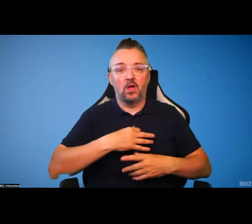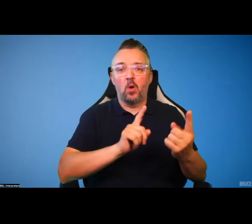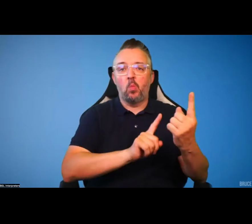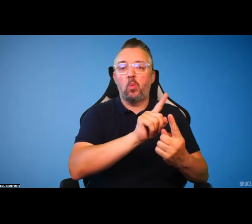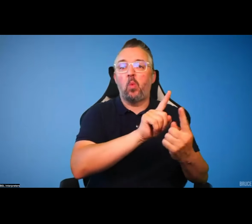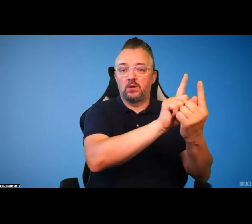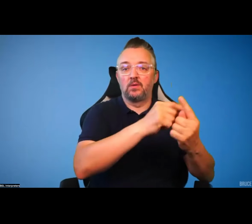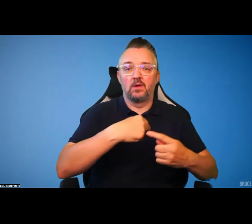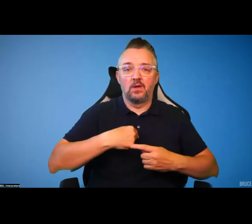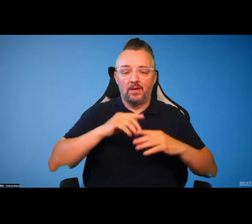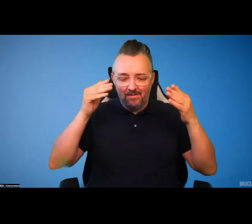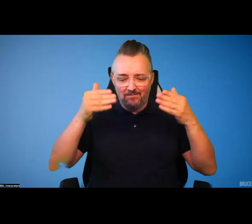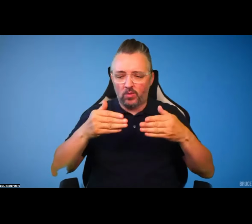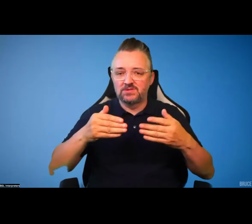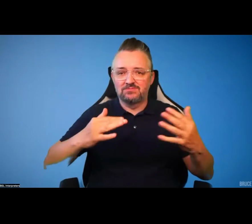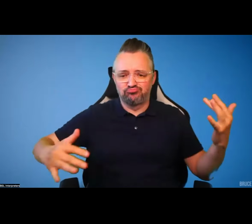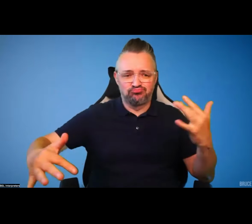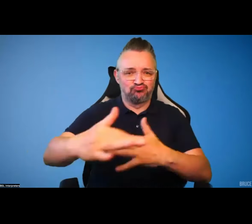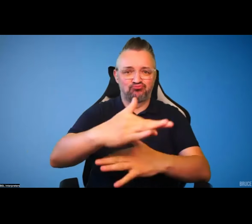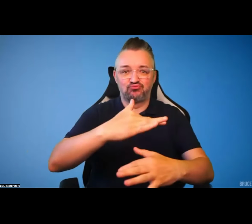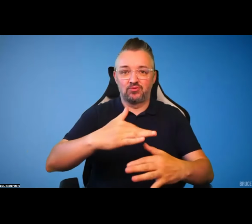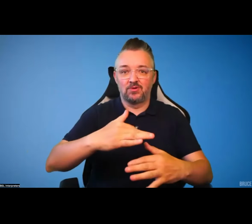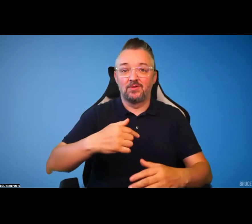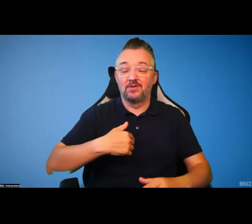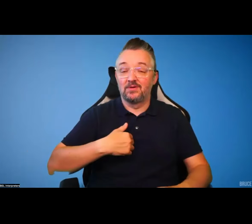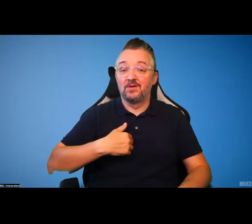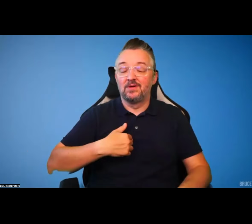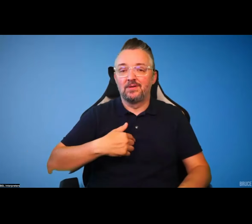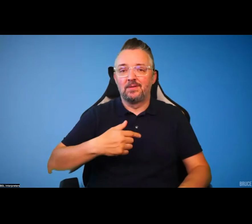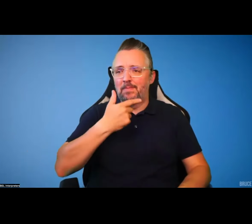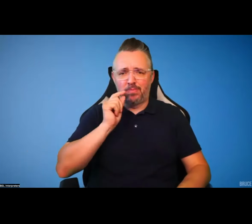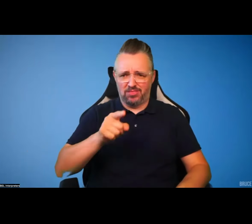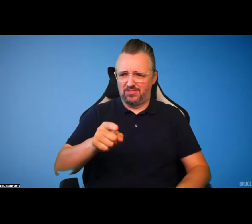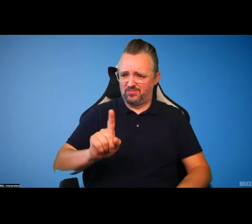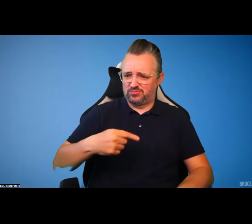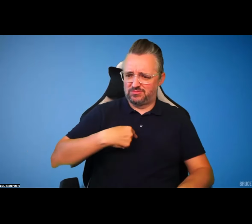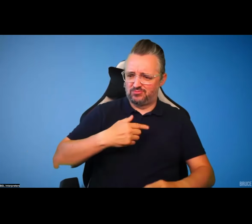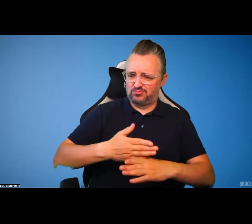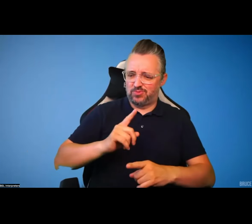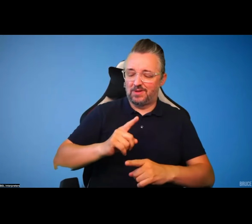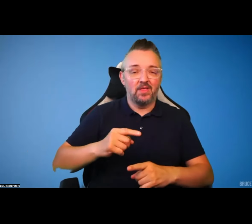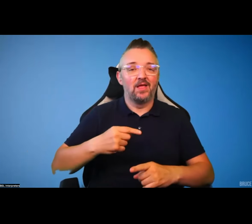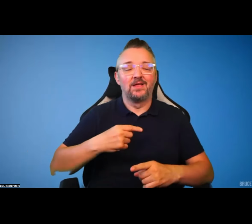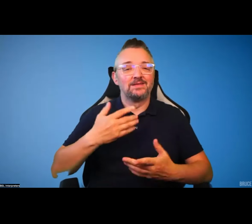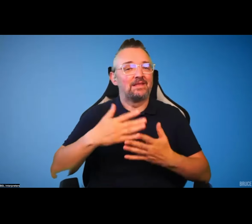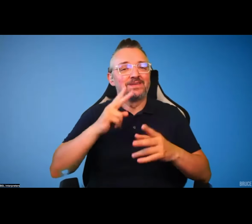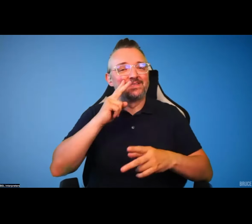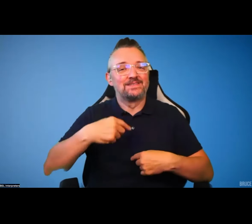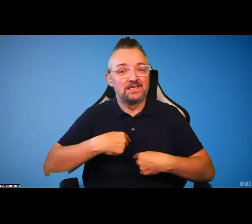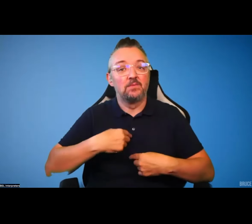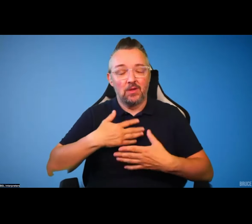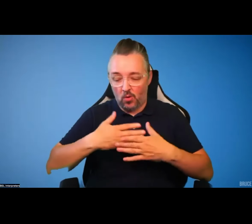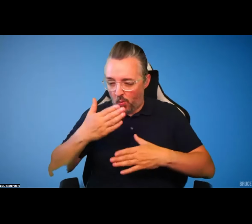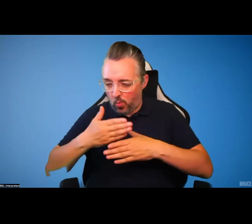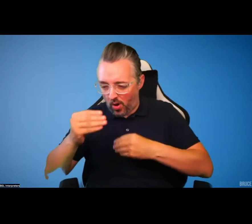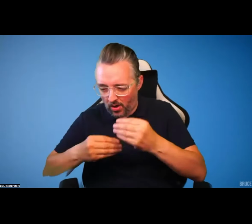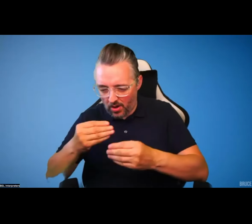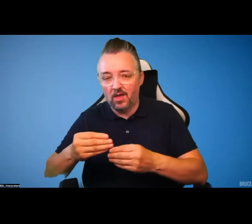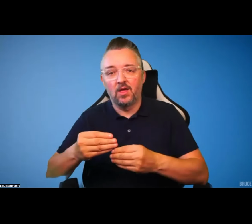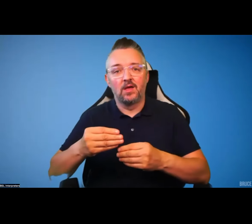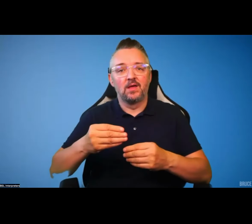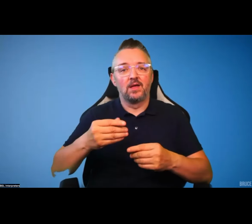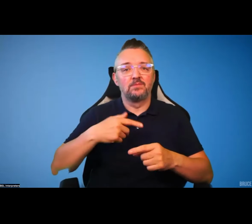basis. So we're not often seen, but we're there doing the epidemiology and also coordinating responses